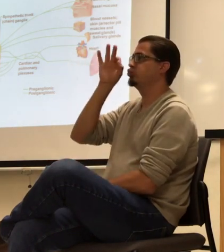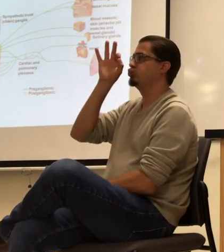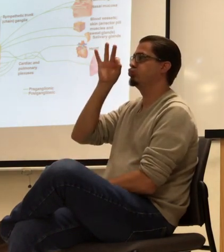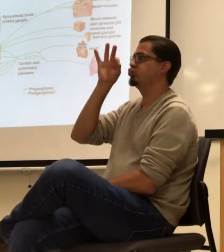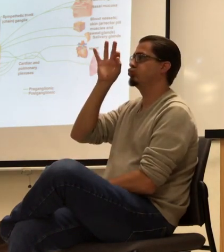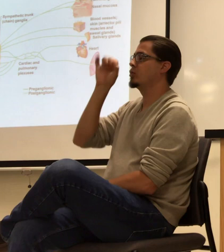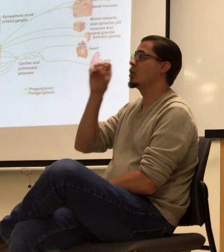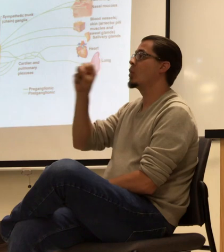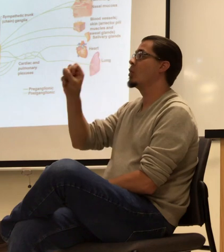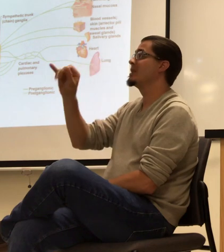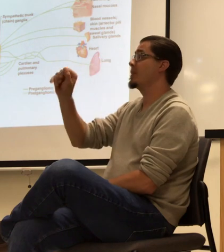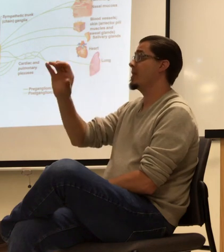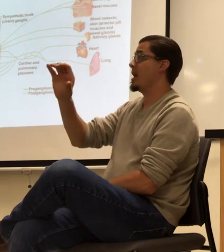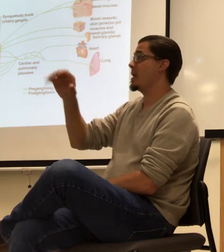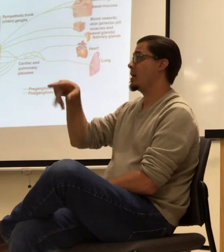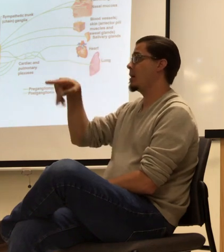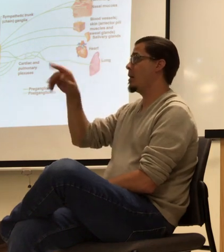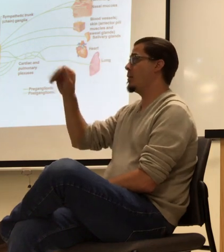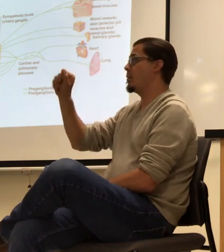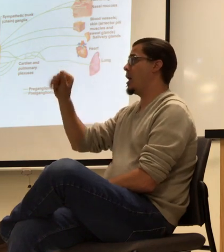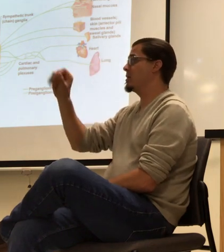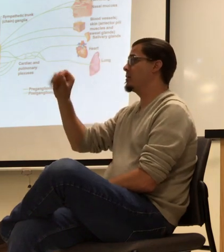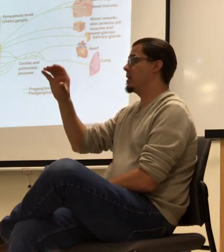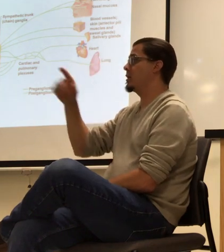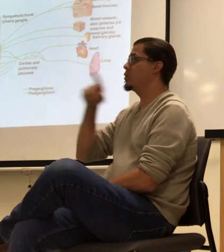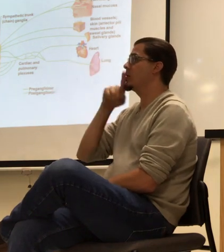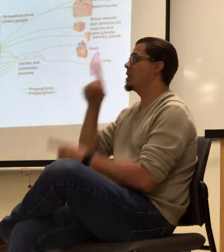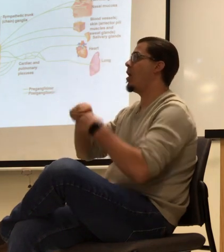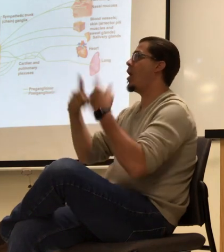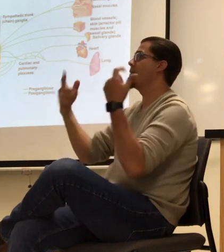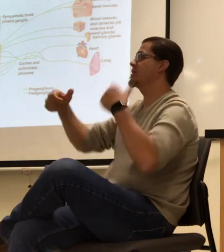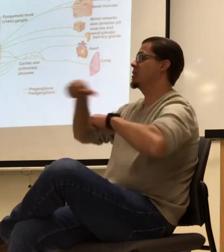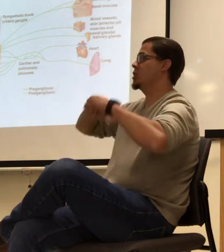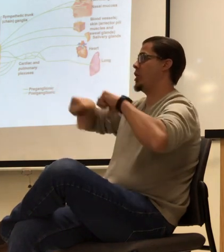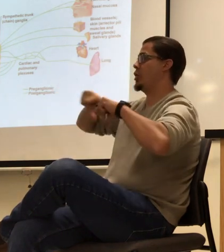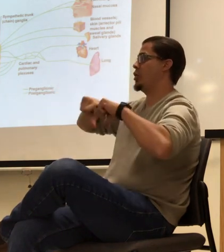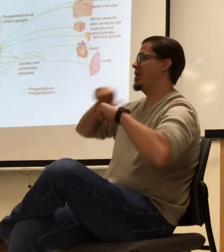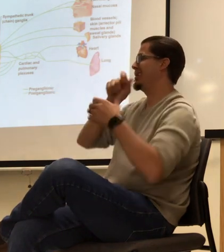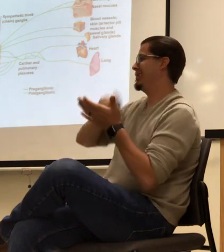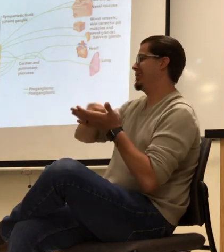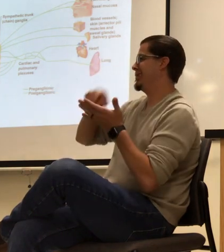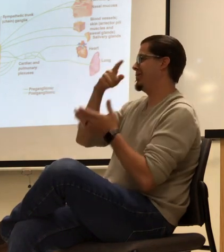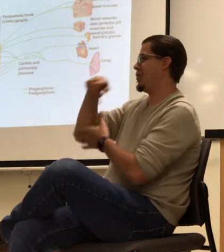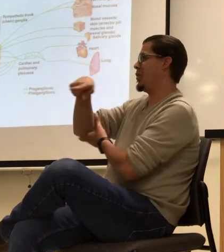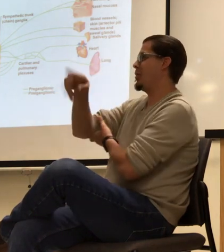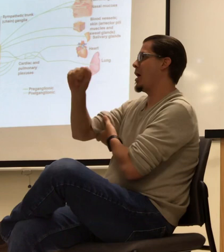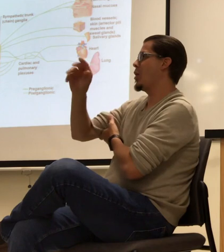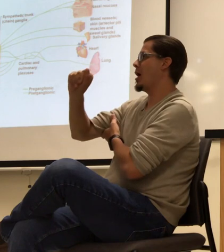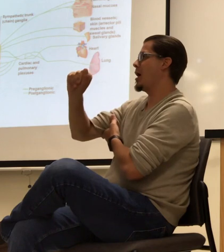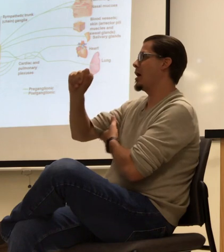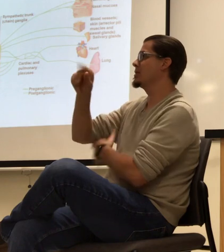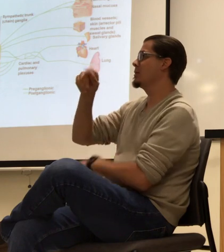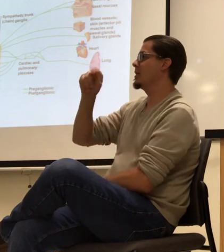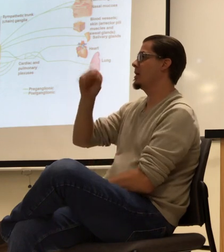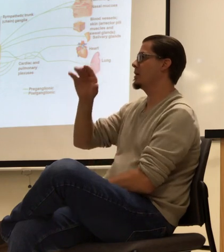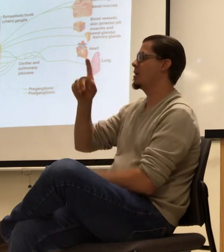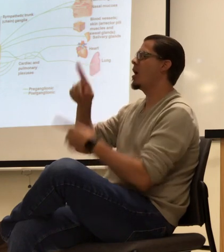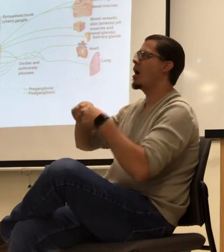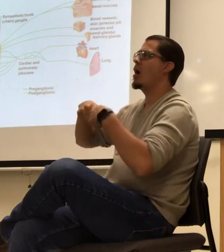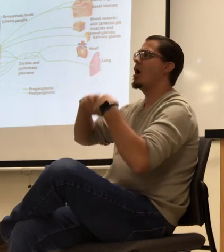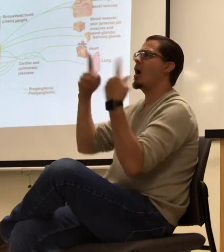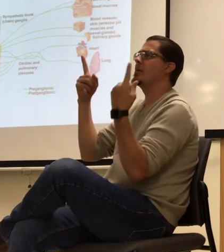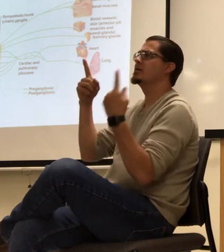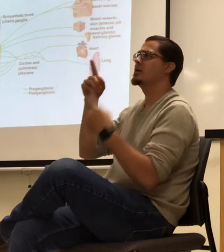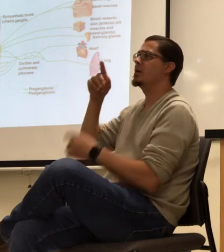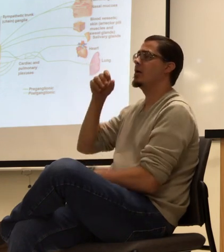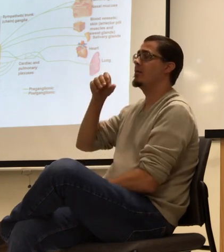So sympathetic and parasympathetic oppose each other. I didn't write this down for parasympathetic, but that having been said, what's the opposite of